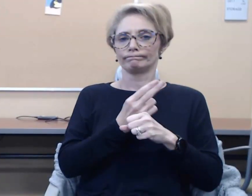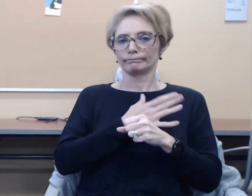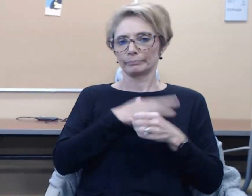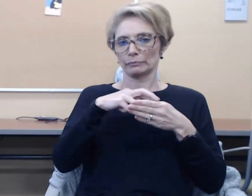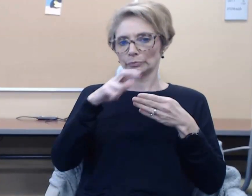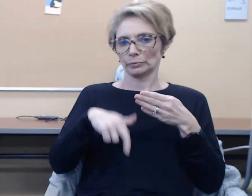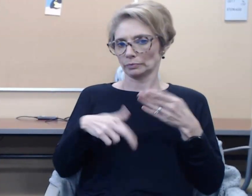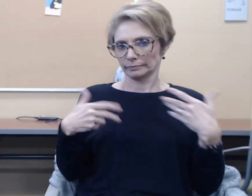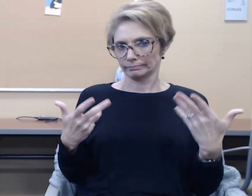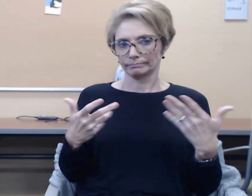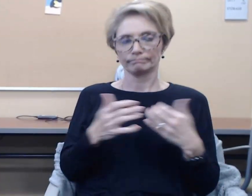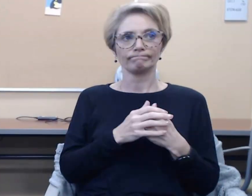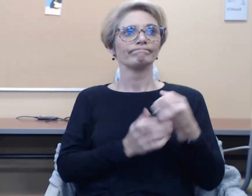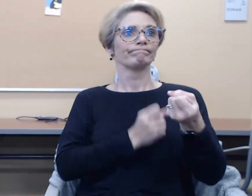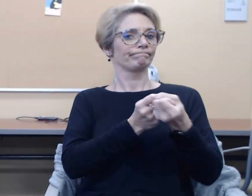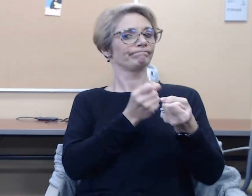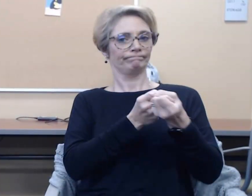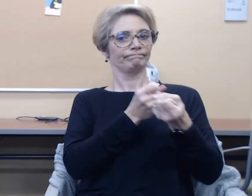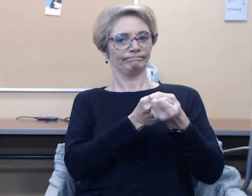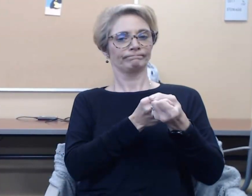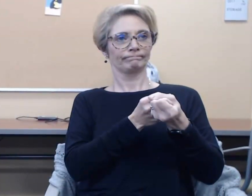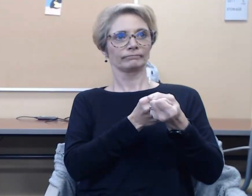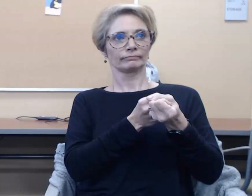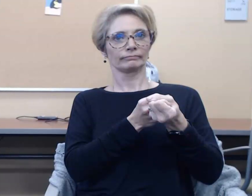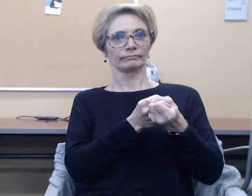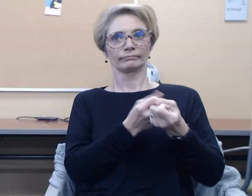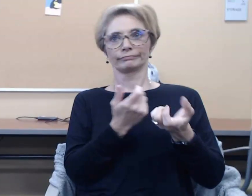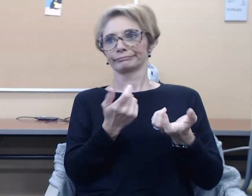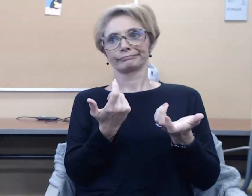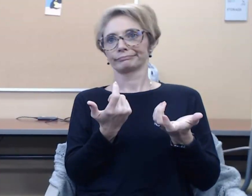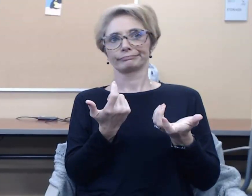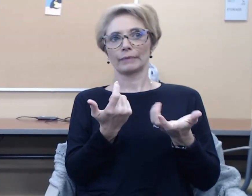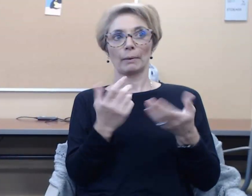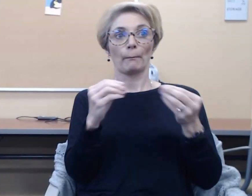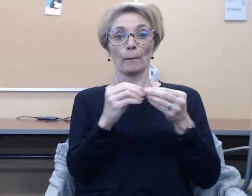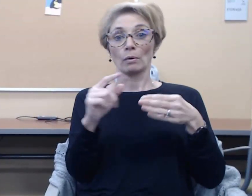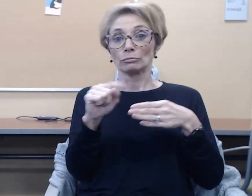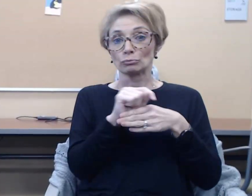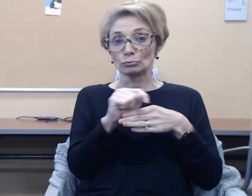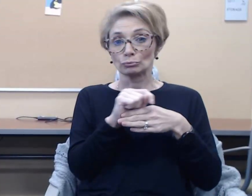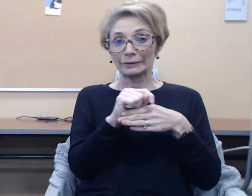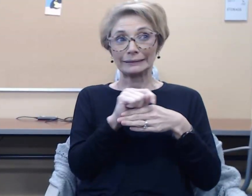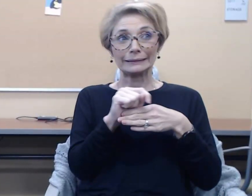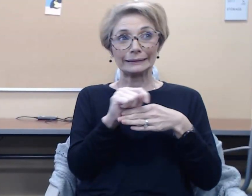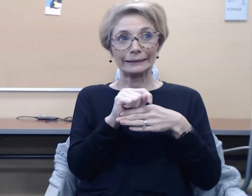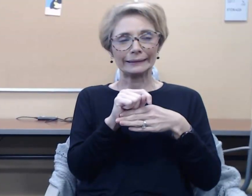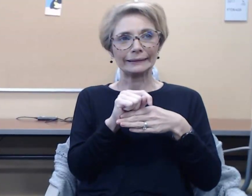advocacy. So then developing maybe training on how you can be an interpreter and start to spot these things. Maybe